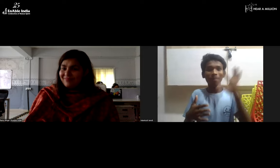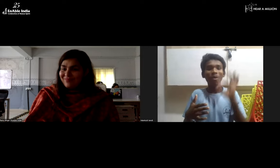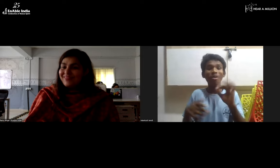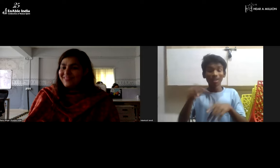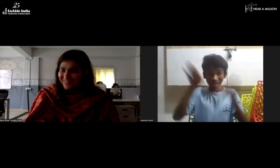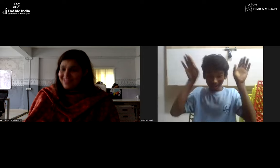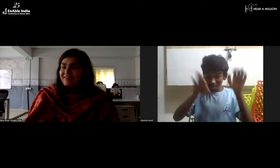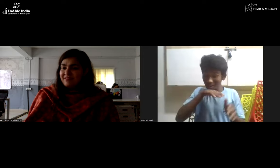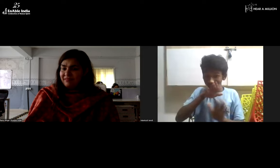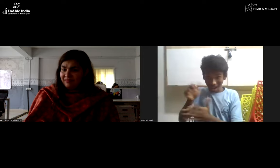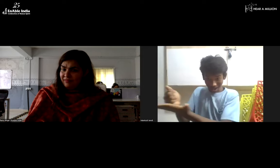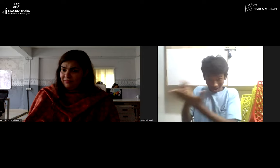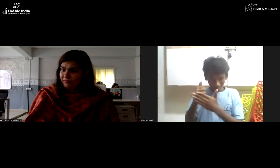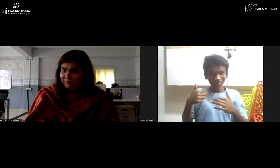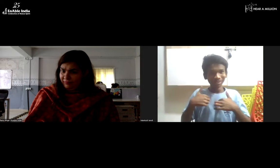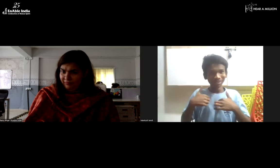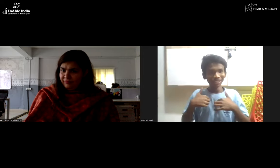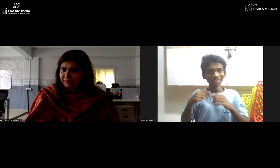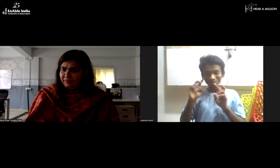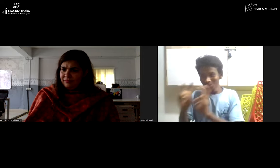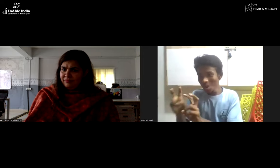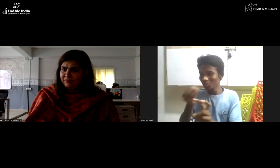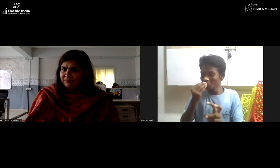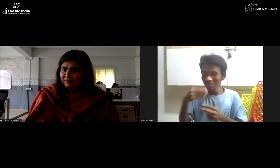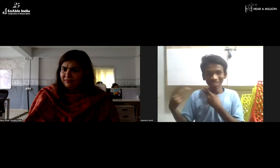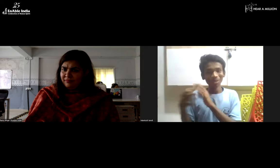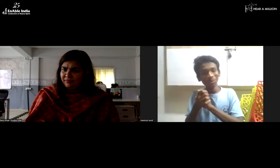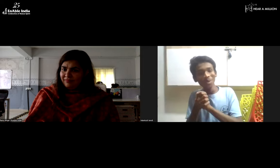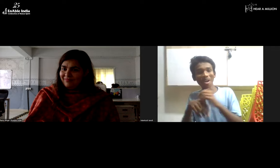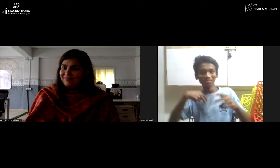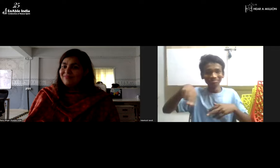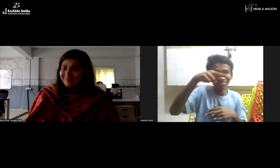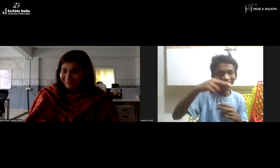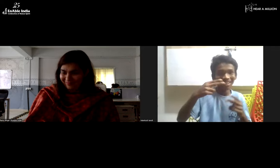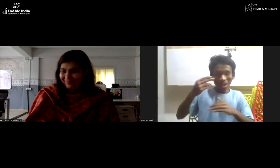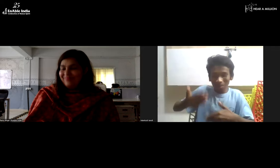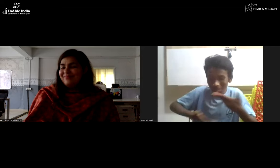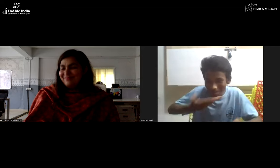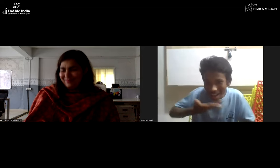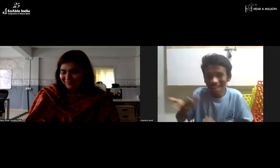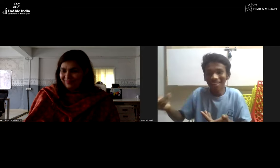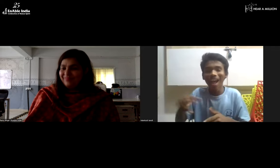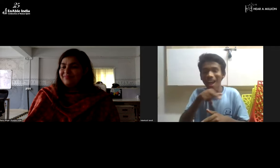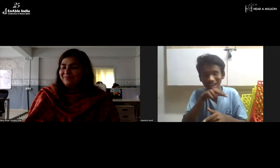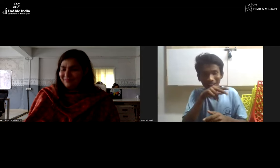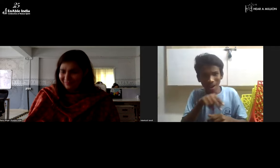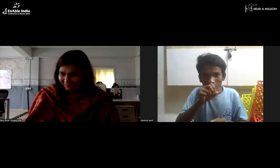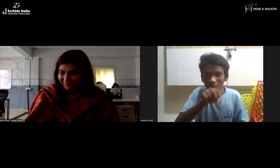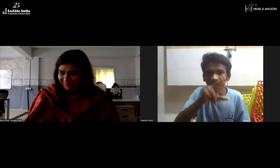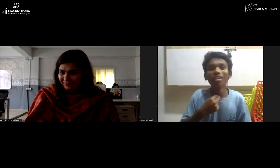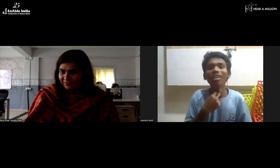So, be it any animal, dog or any bird or any animal for that matter. So, choose an animal that you wish to become and